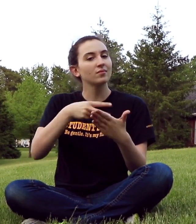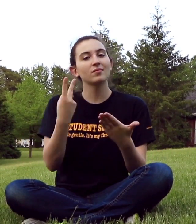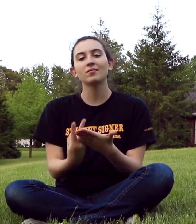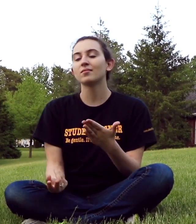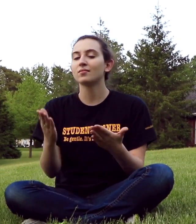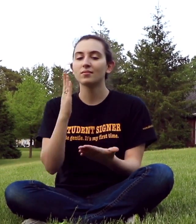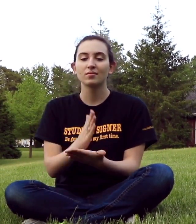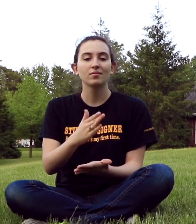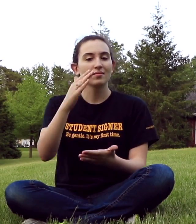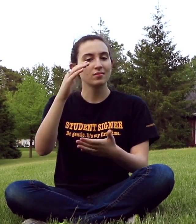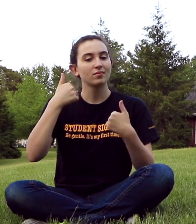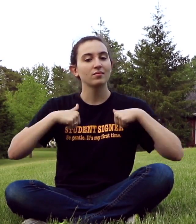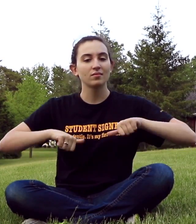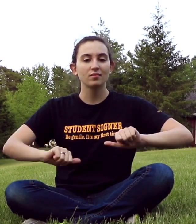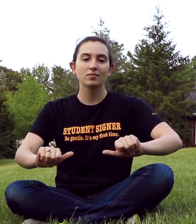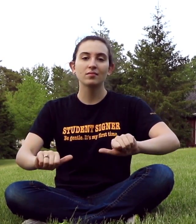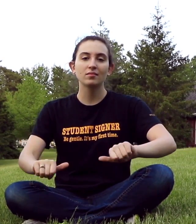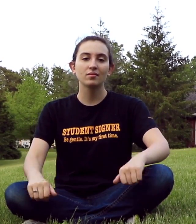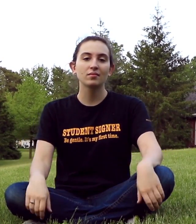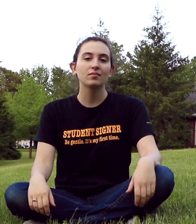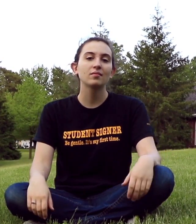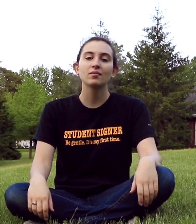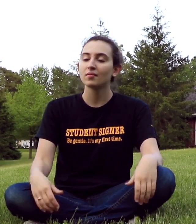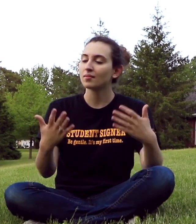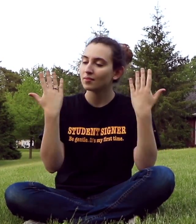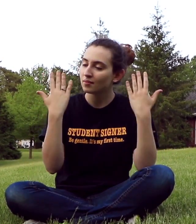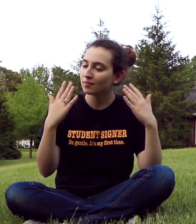the sun if you keep getting burned.